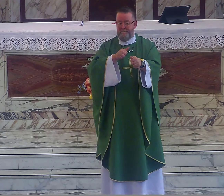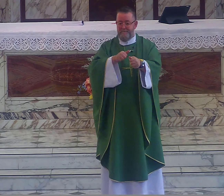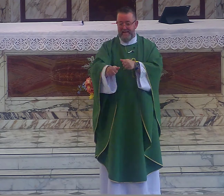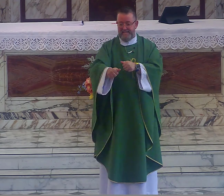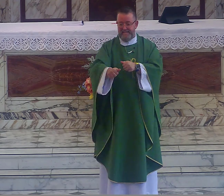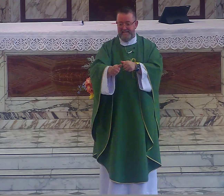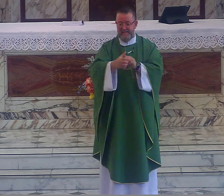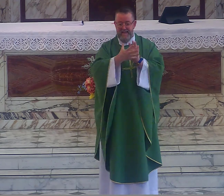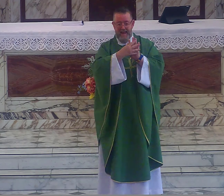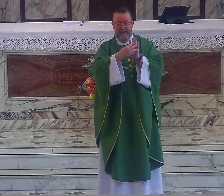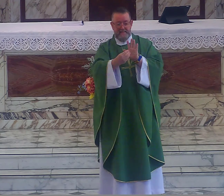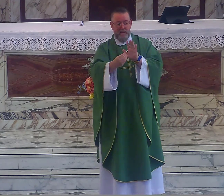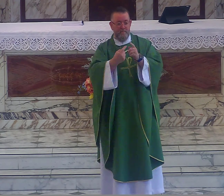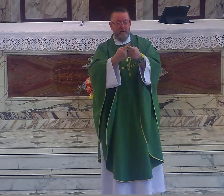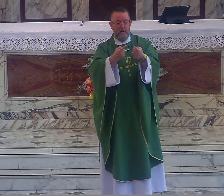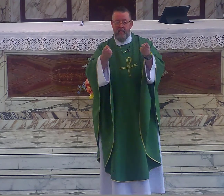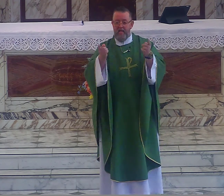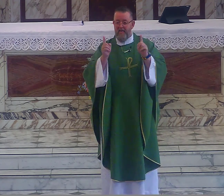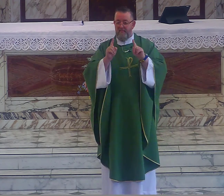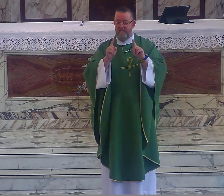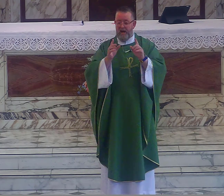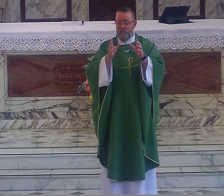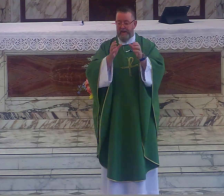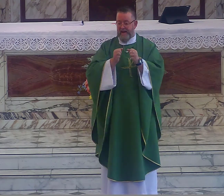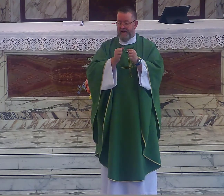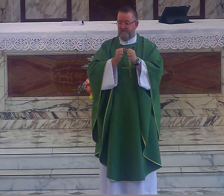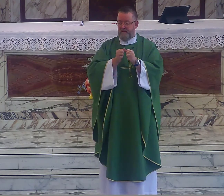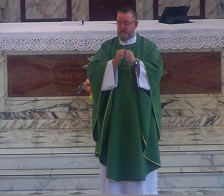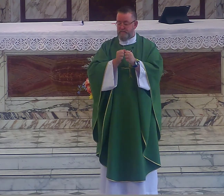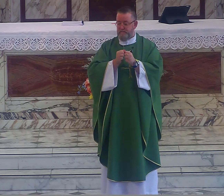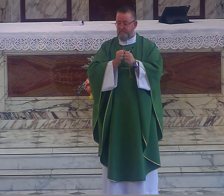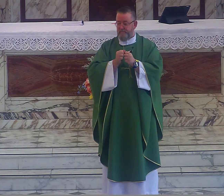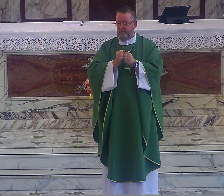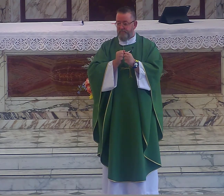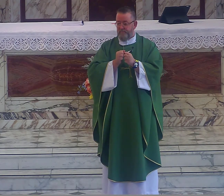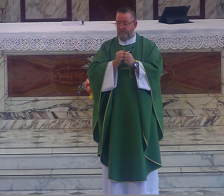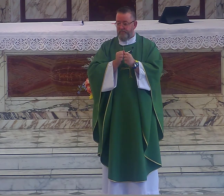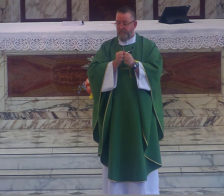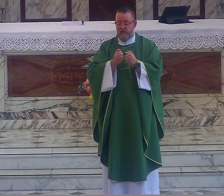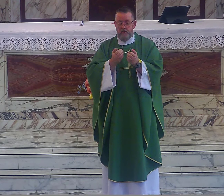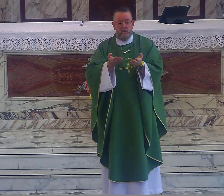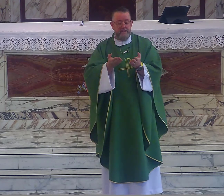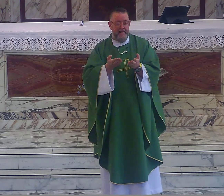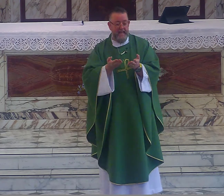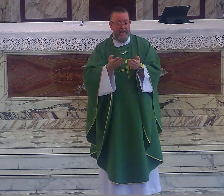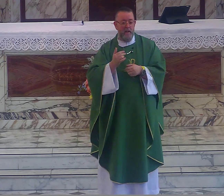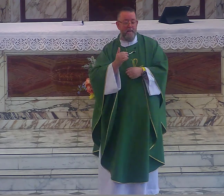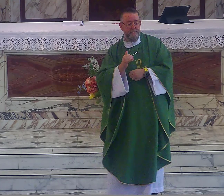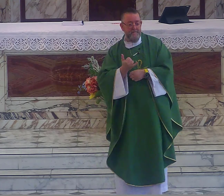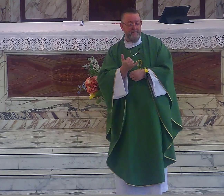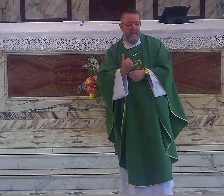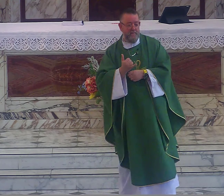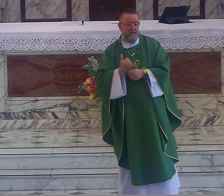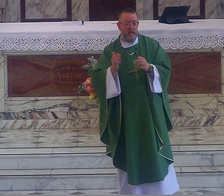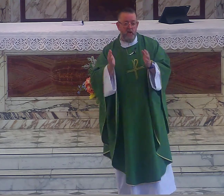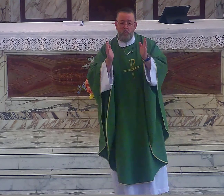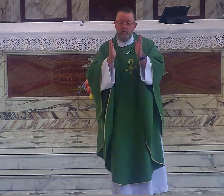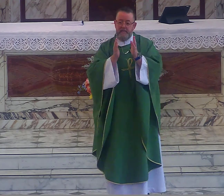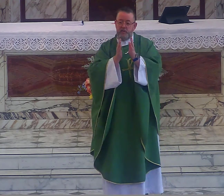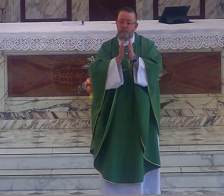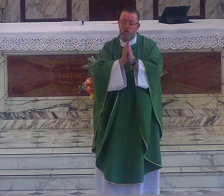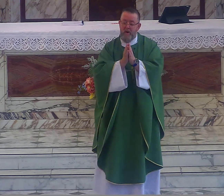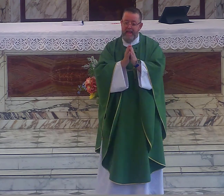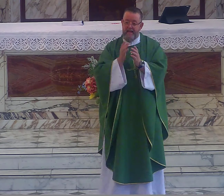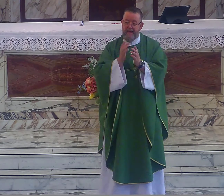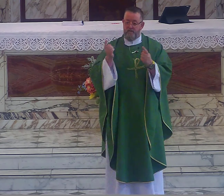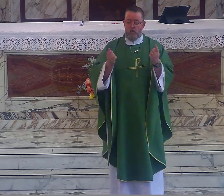the best example that we have. So today, maybe we